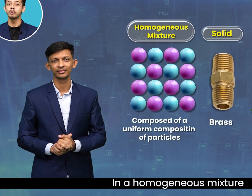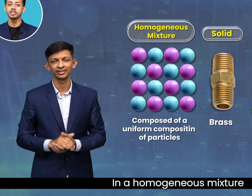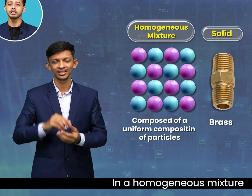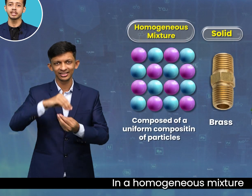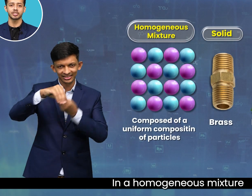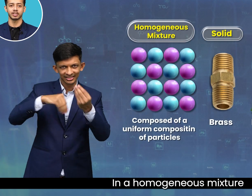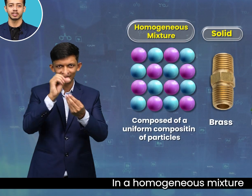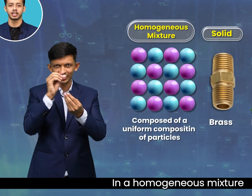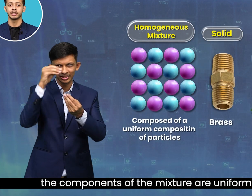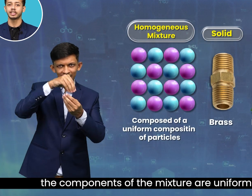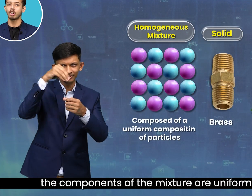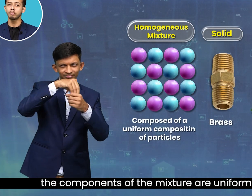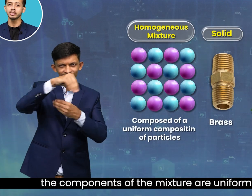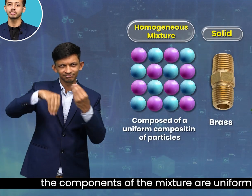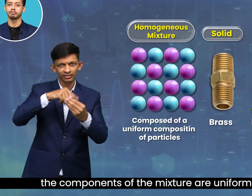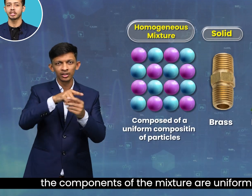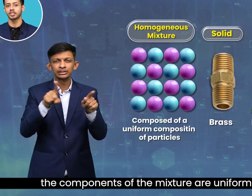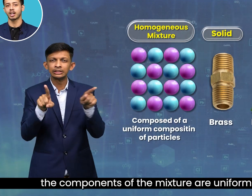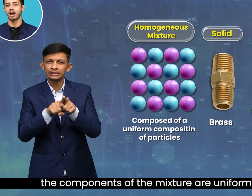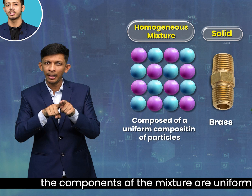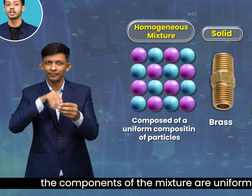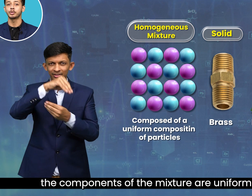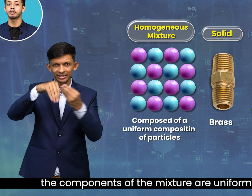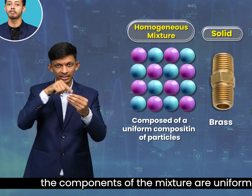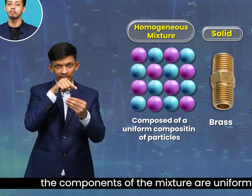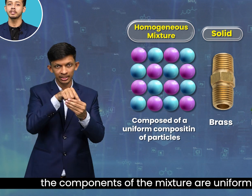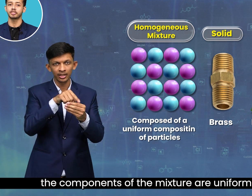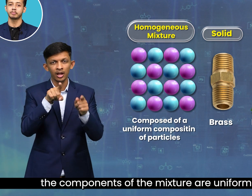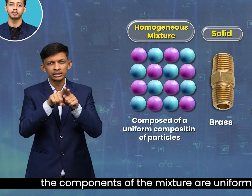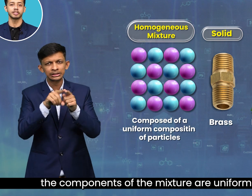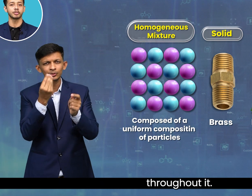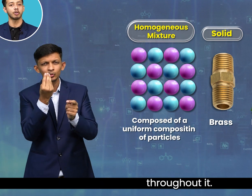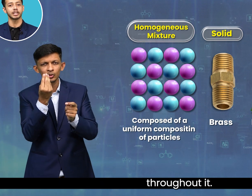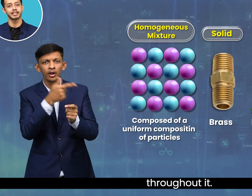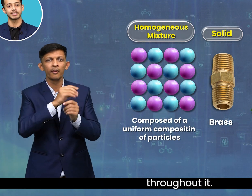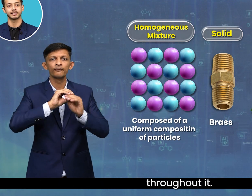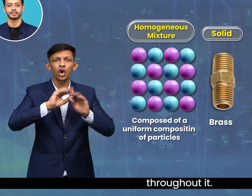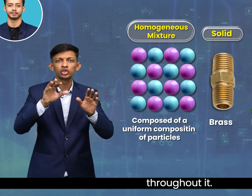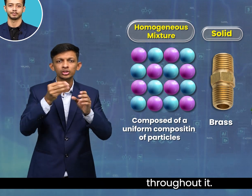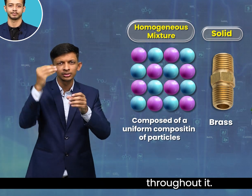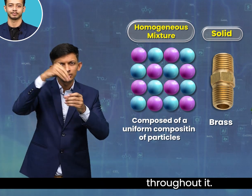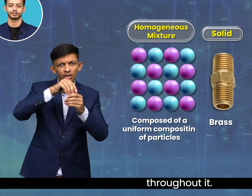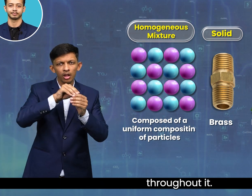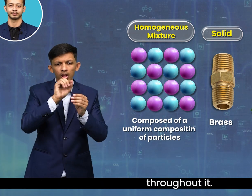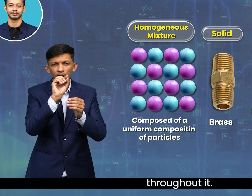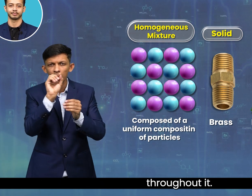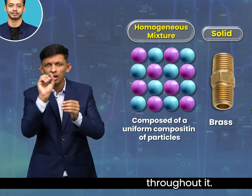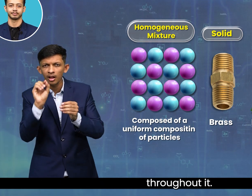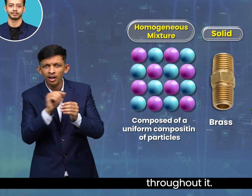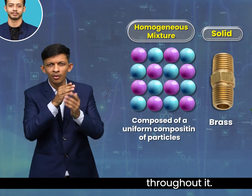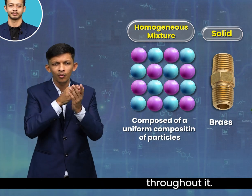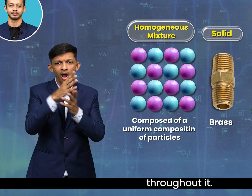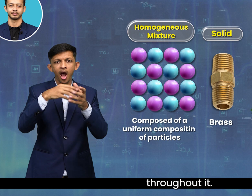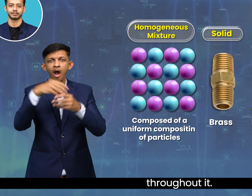In a homogeneous mixture, the components of mixture are uniformly distributed throughout it.